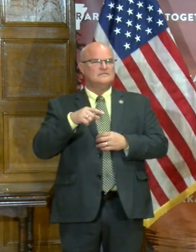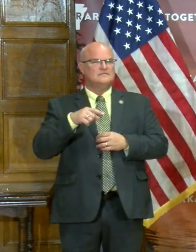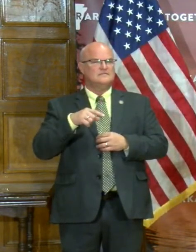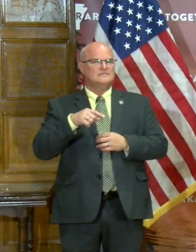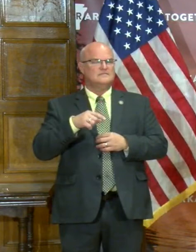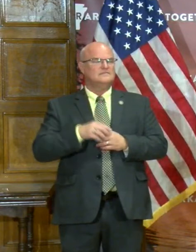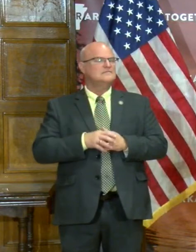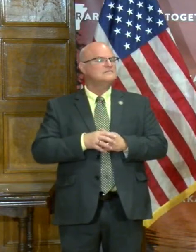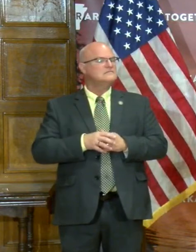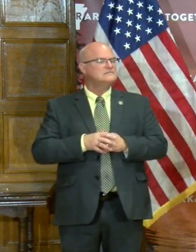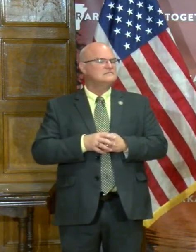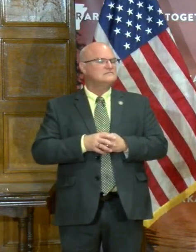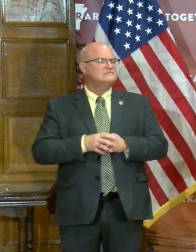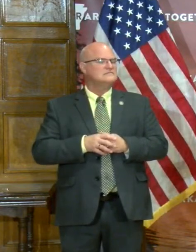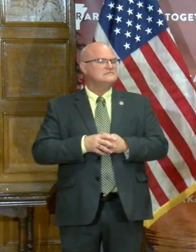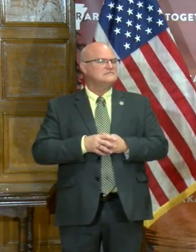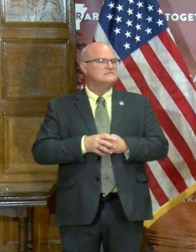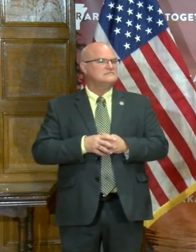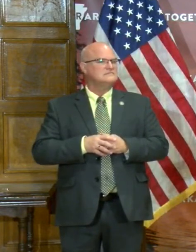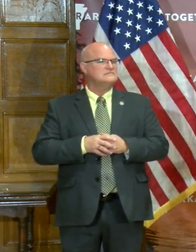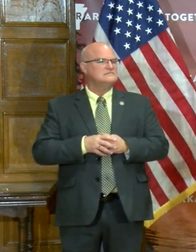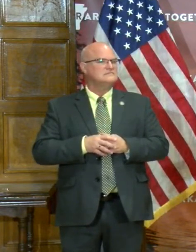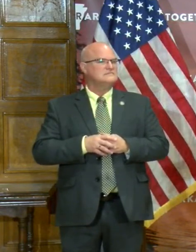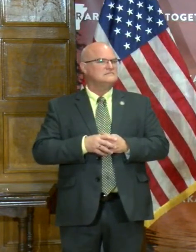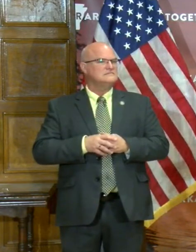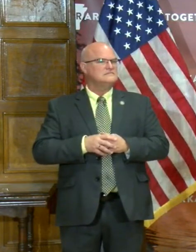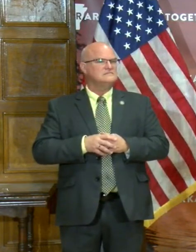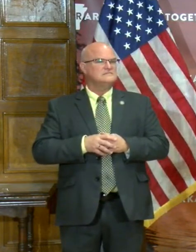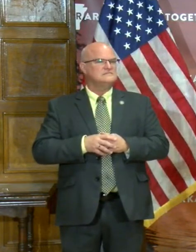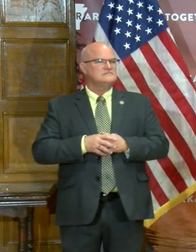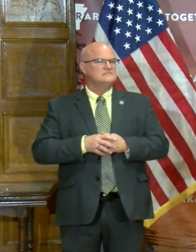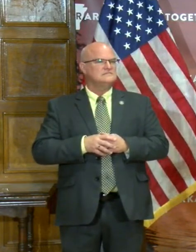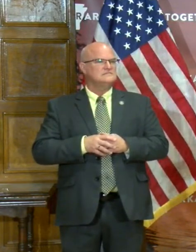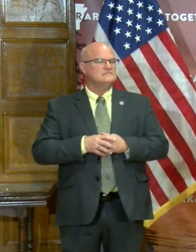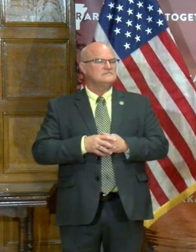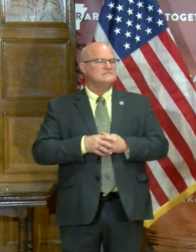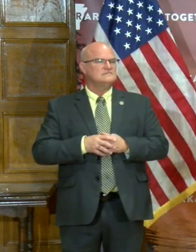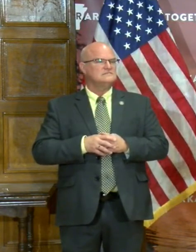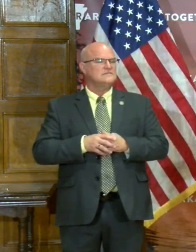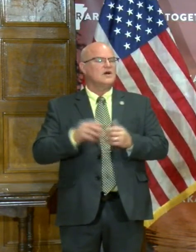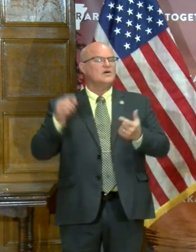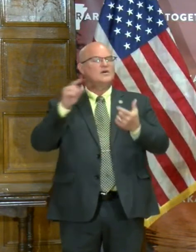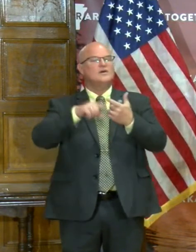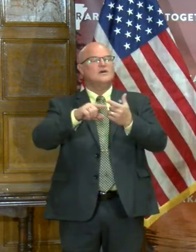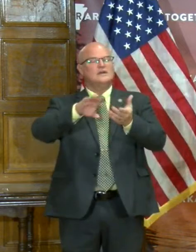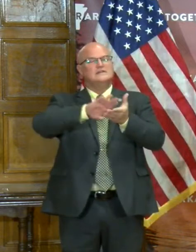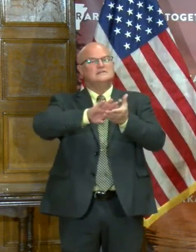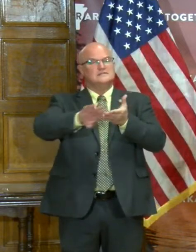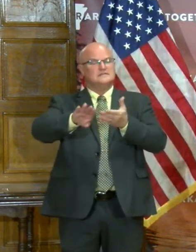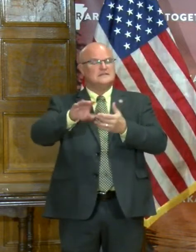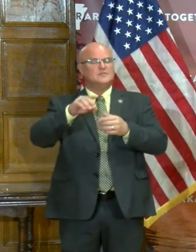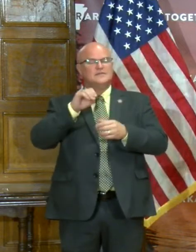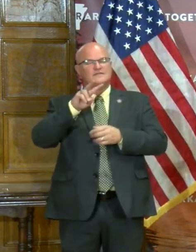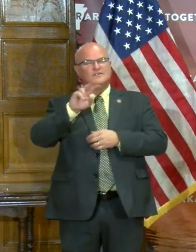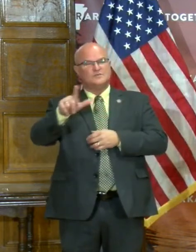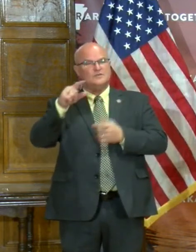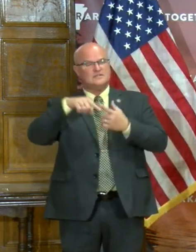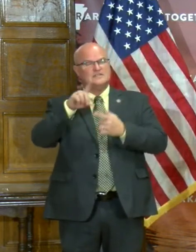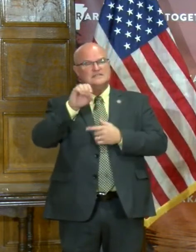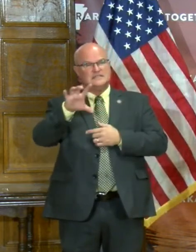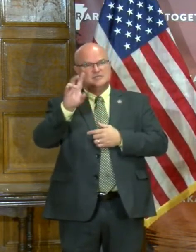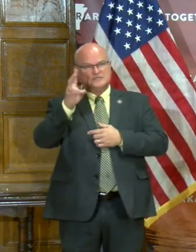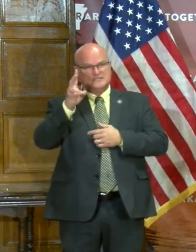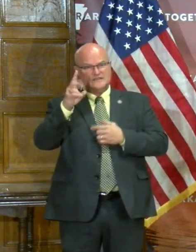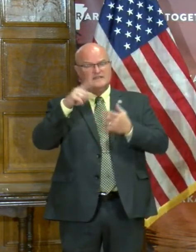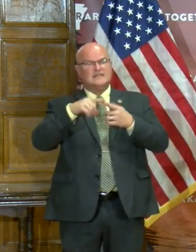Springdale School District, the largest district in Northwest Arkansas, said they'll be doing remote learning until December 7th after Thanksgiving to give students